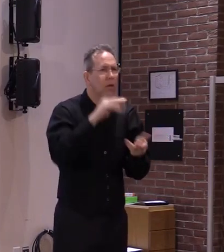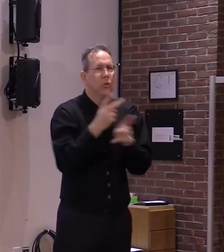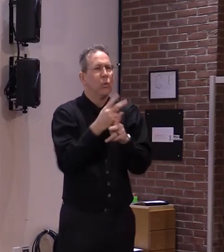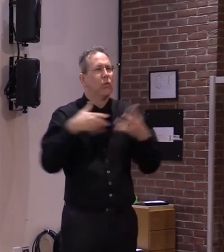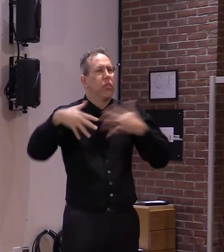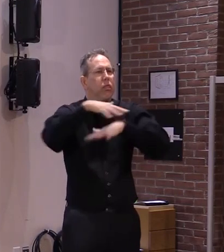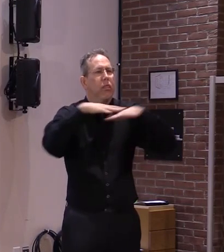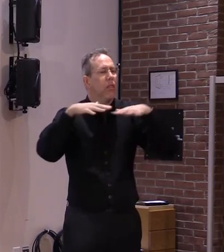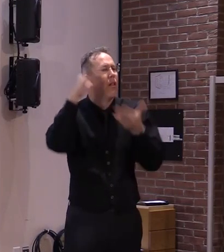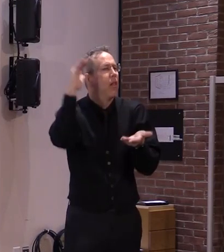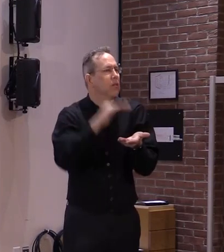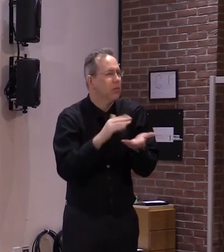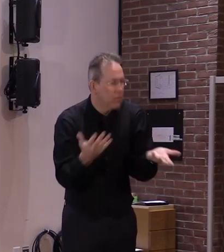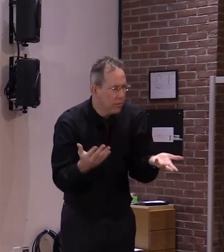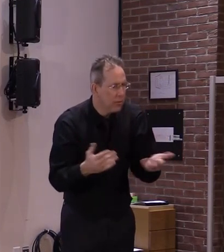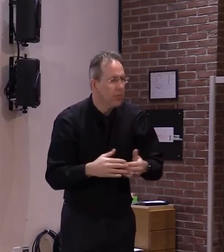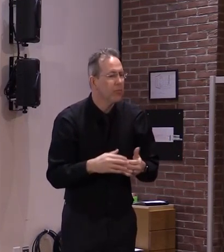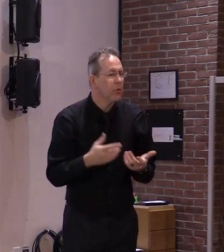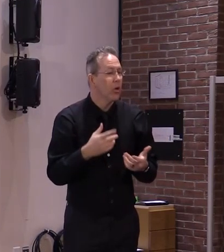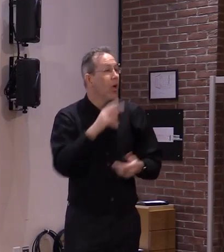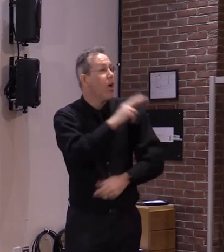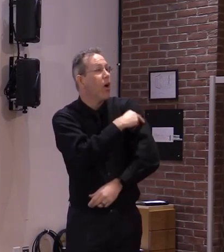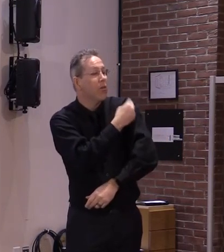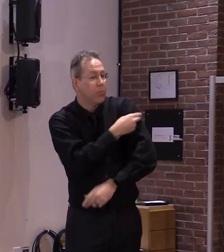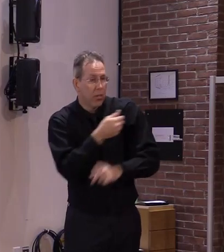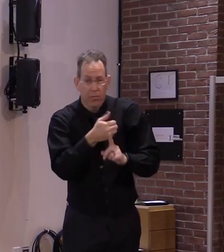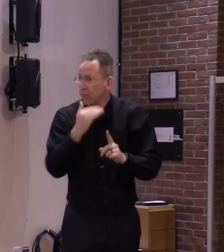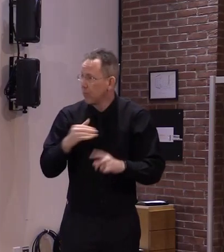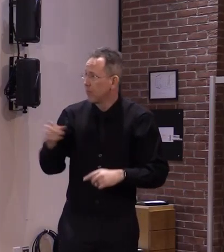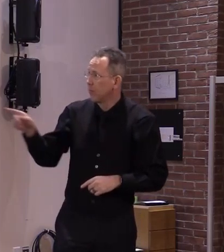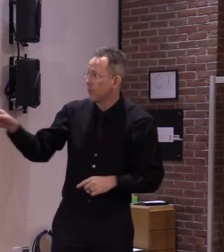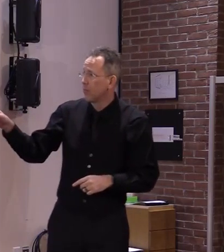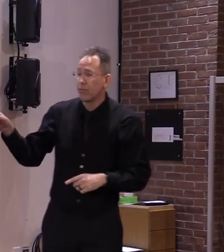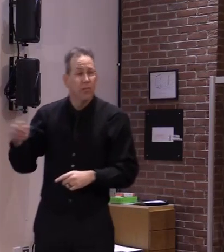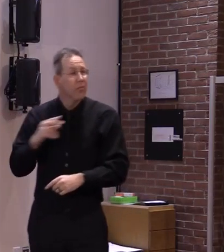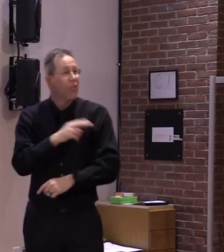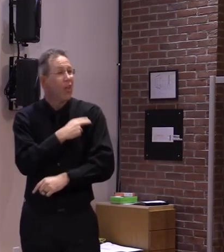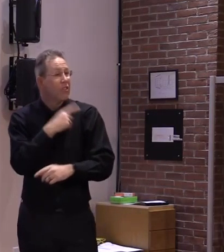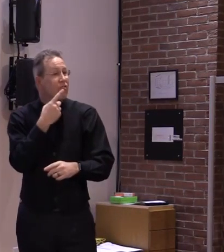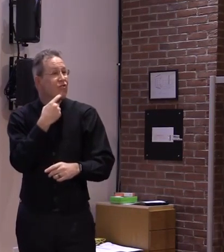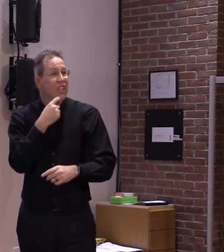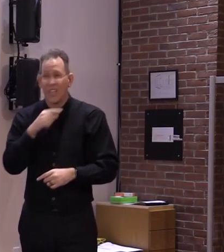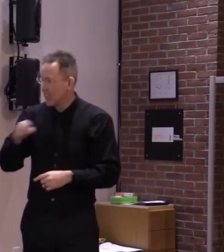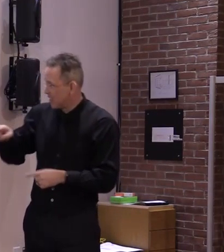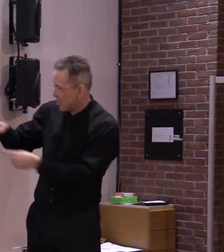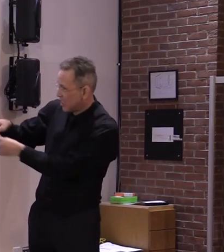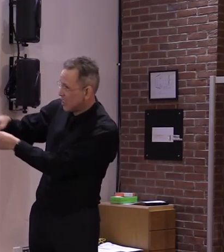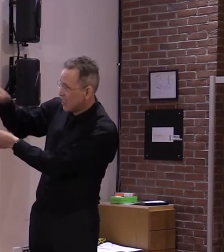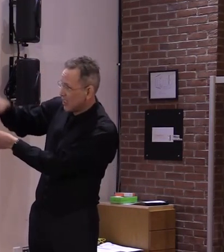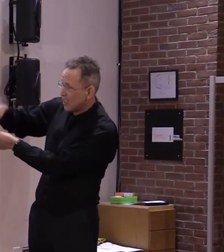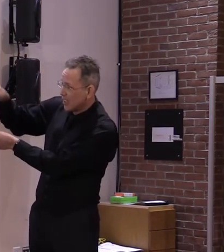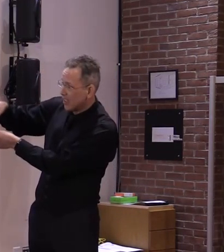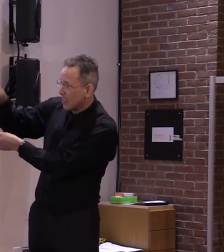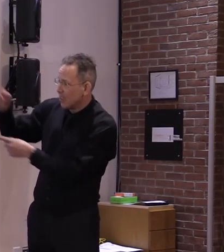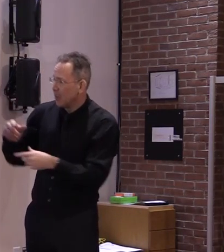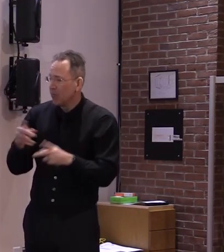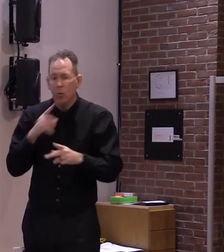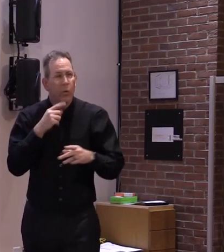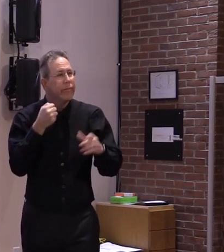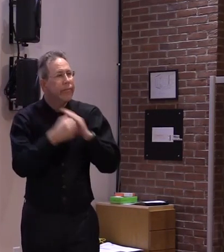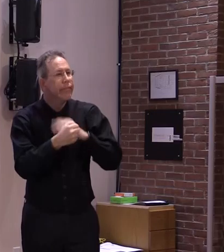lately in the statewide and regional averages with the number of people in the hospital decreasing. And again, this is also true for